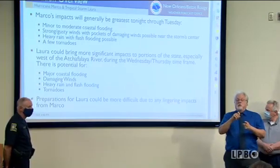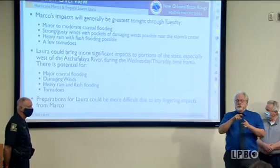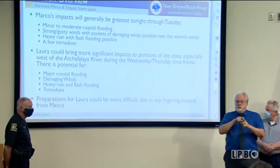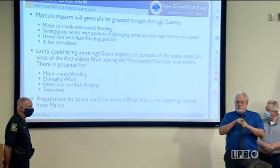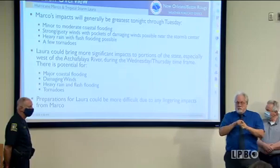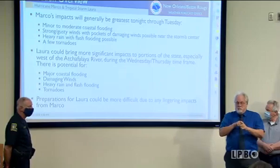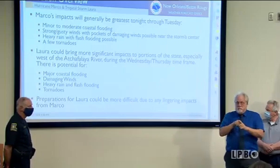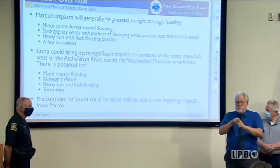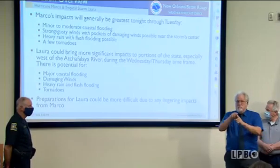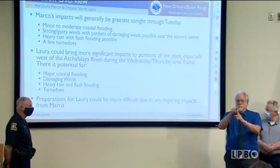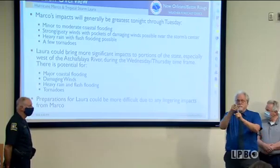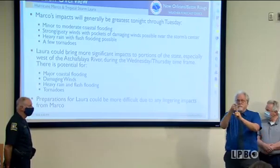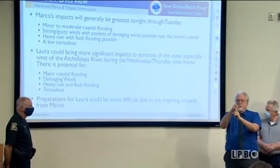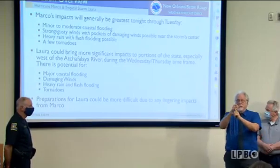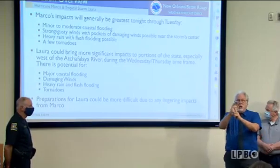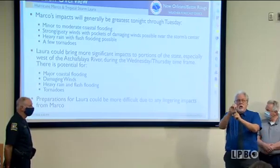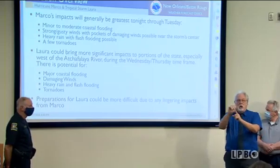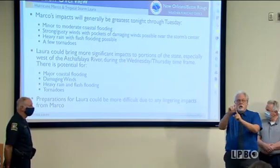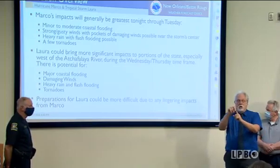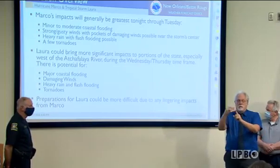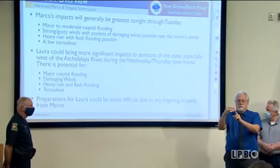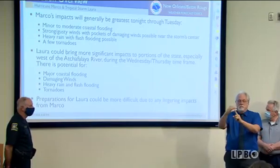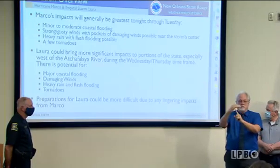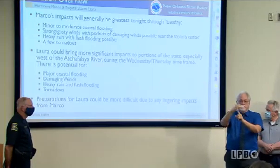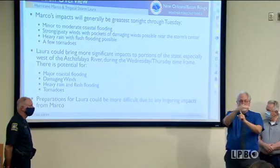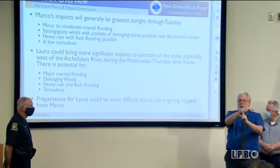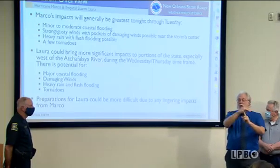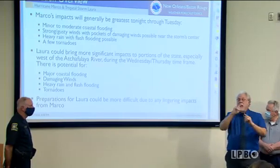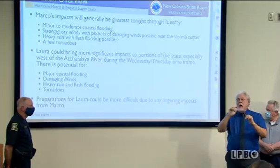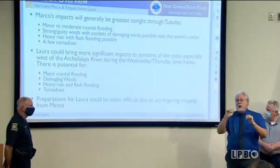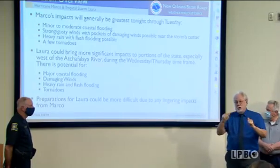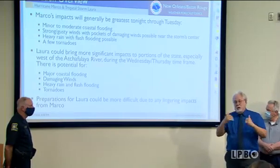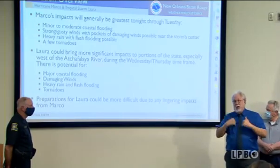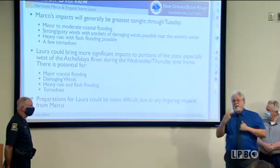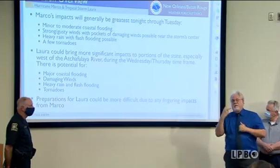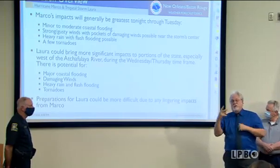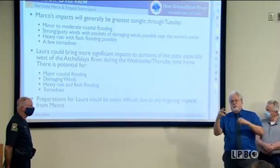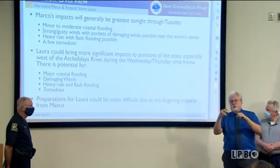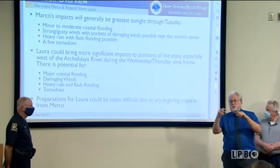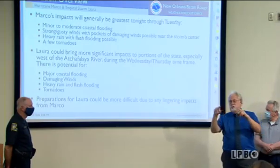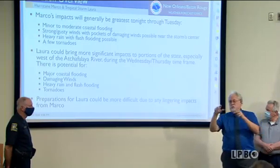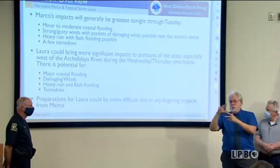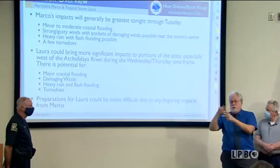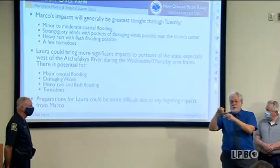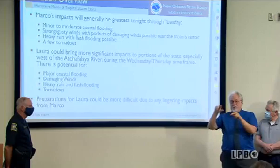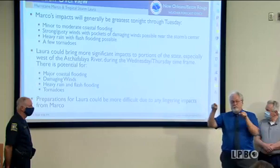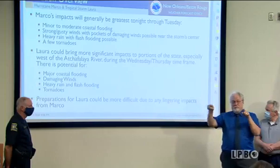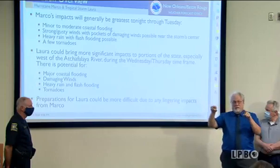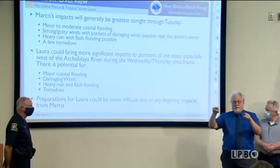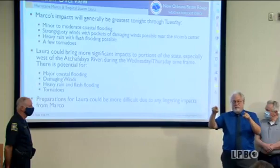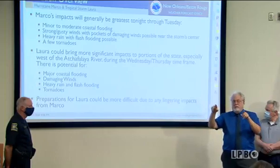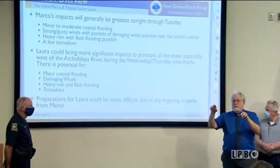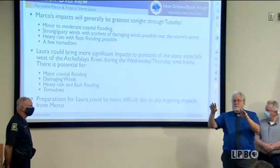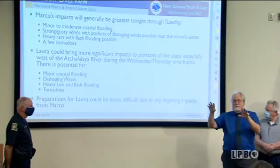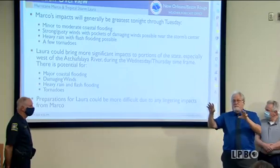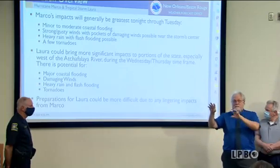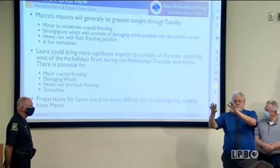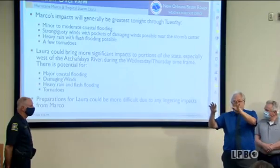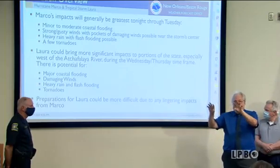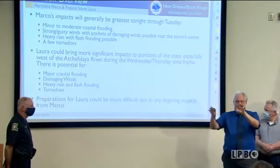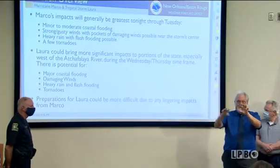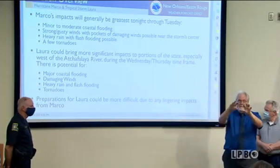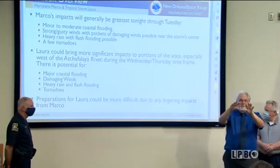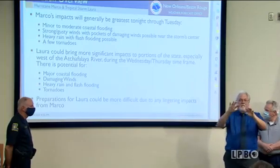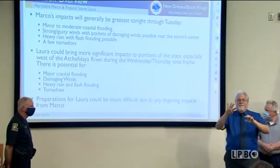along the coast. It's possible that you'll have two tropical systems basically within the same space over the course of about